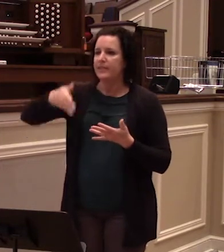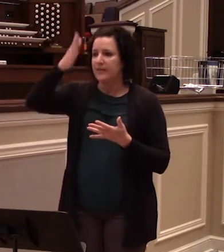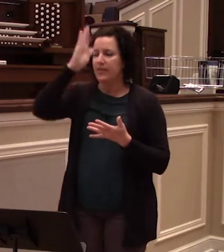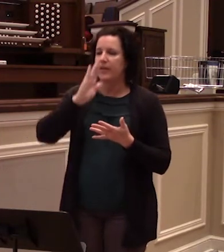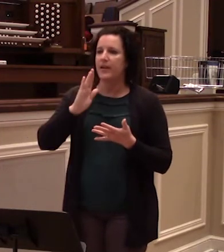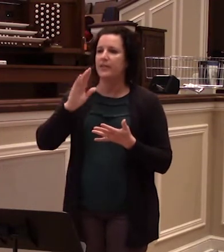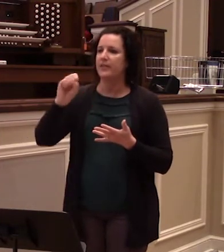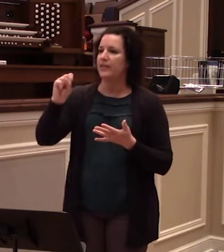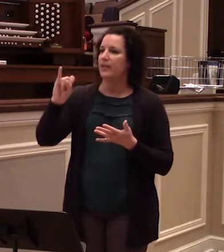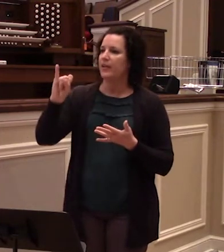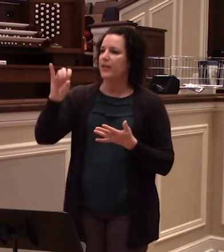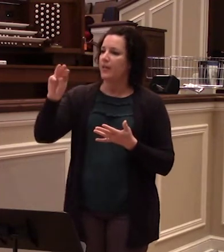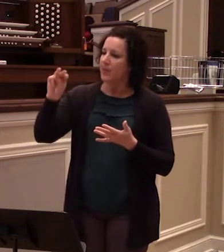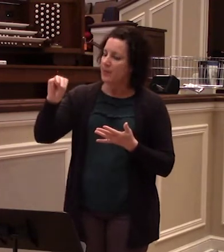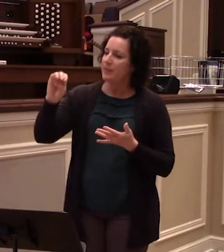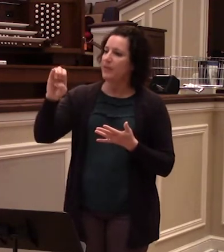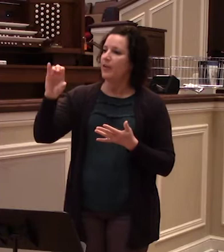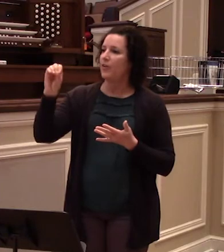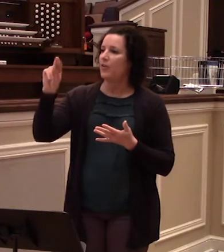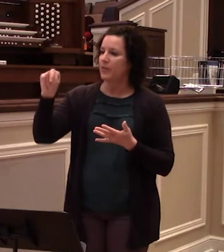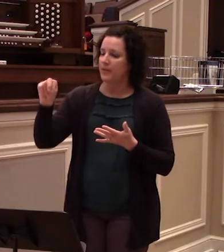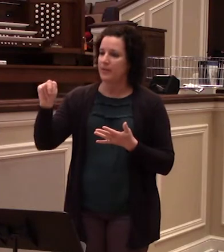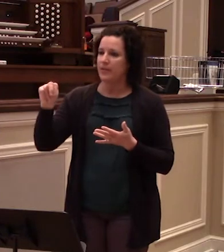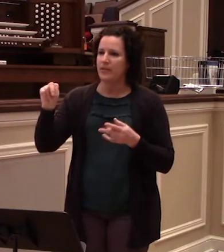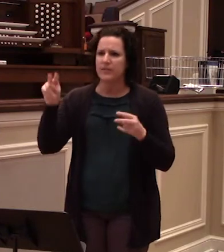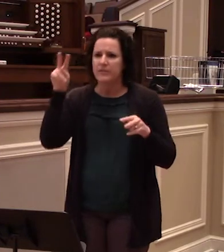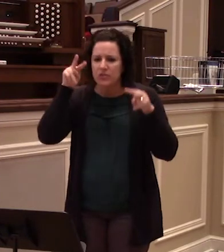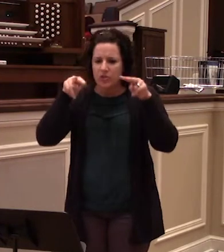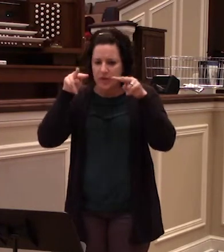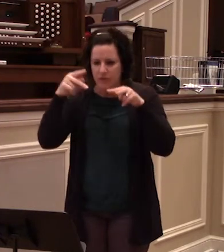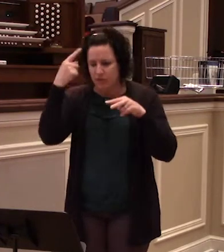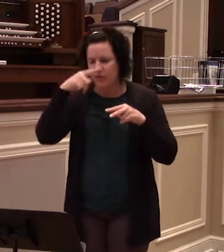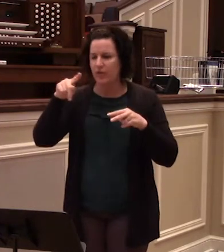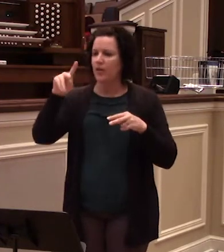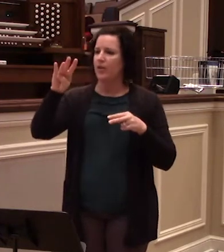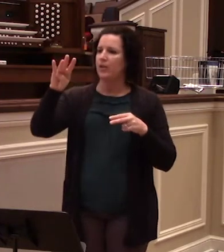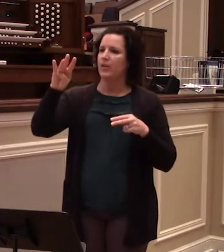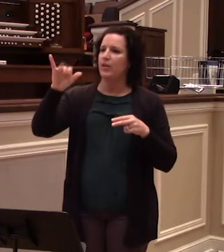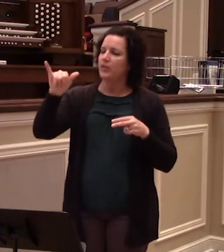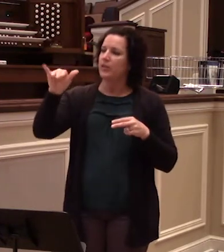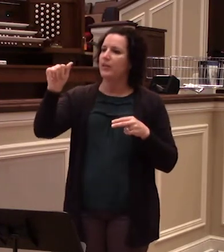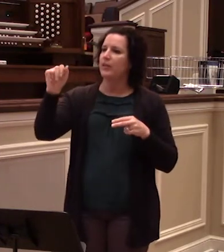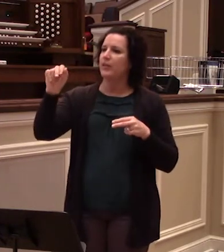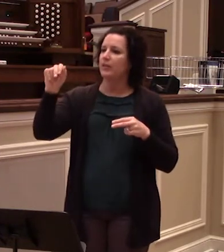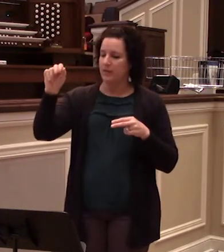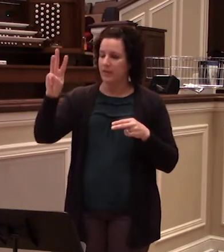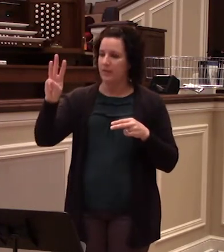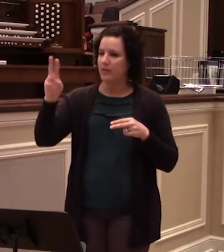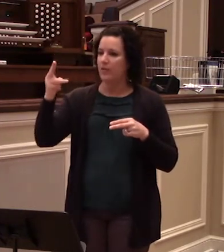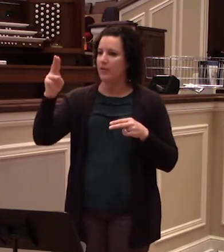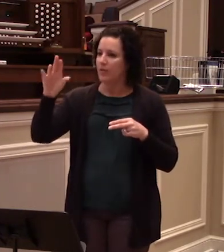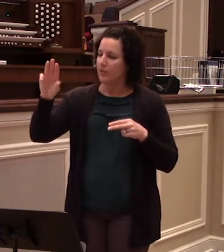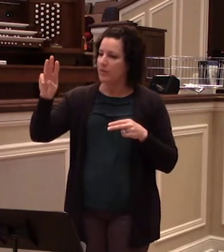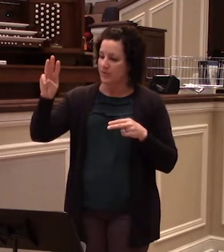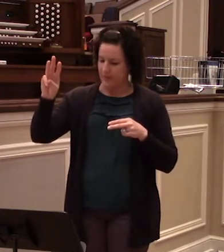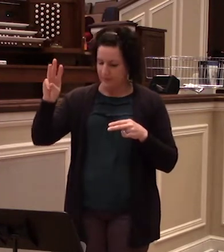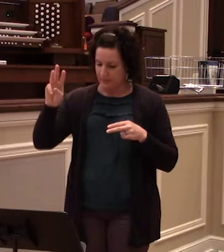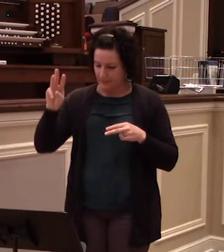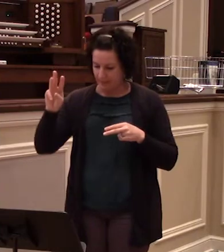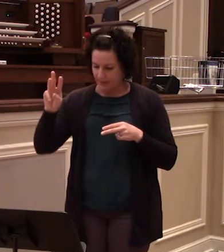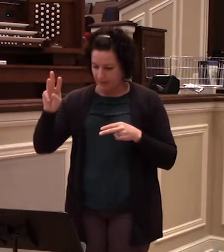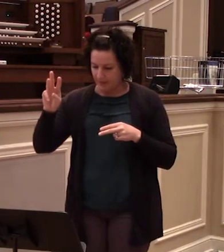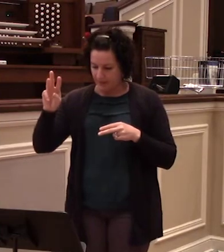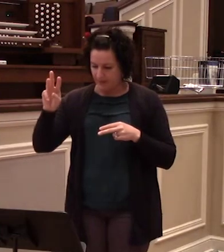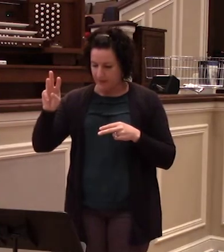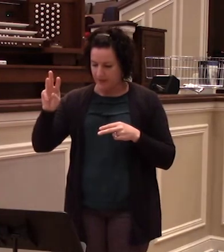for Yahweh's Messiah, for the Lord's Christ. This is this one, this coming king, this